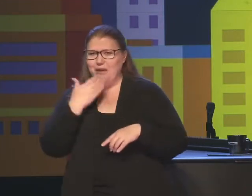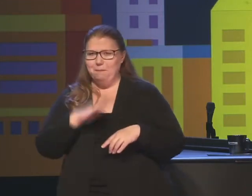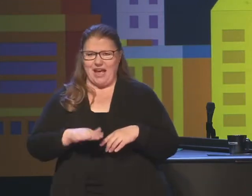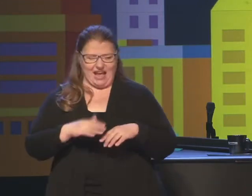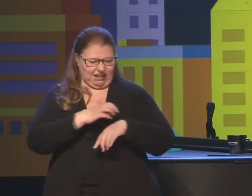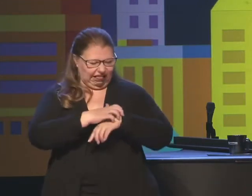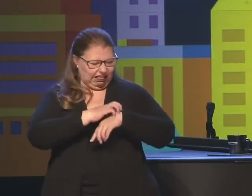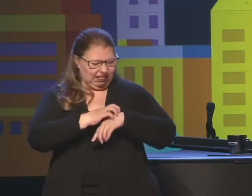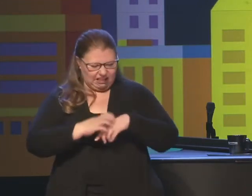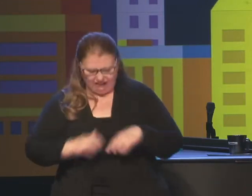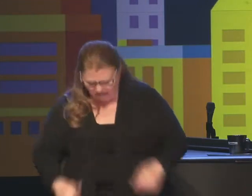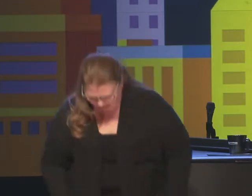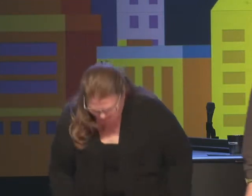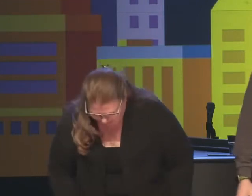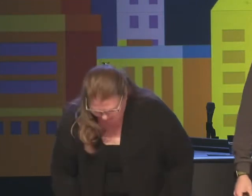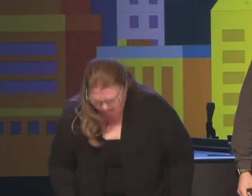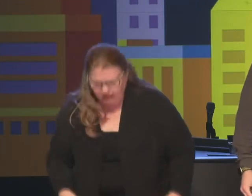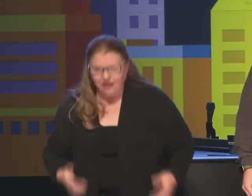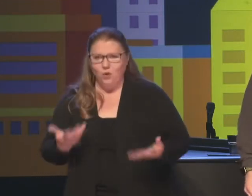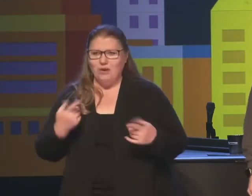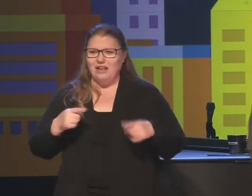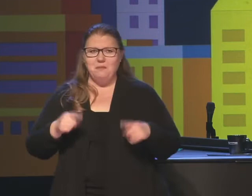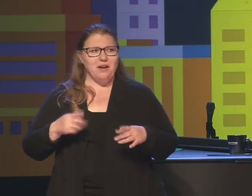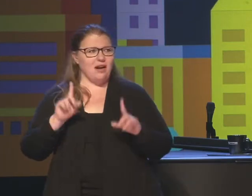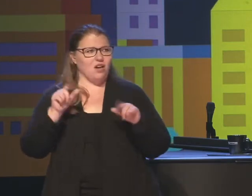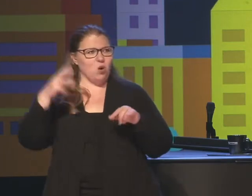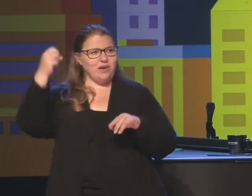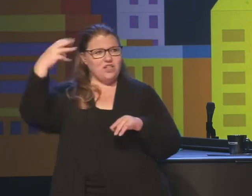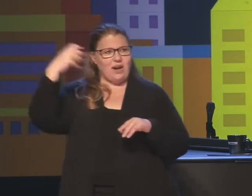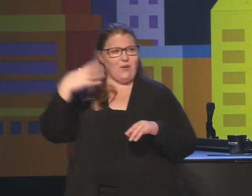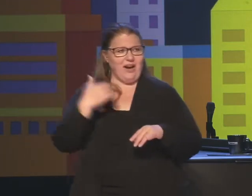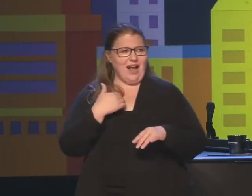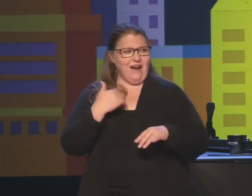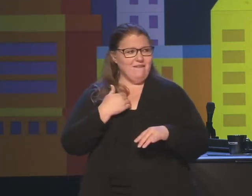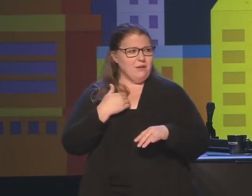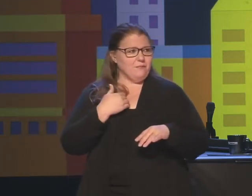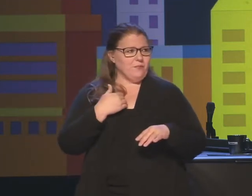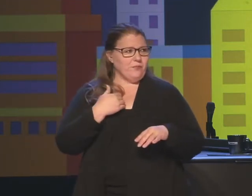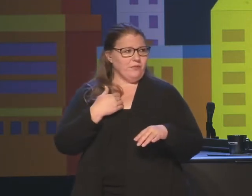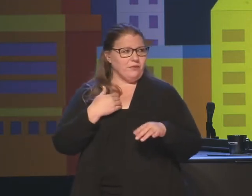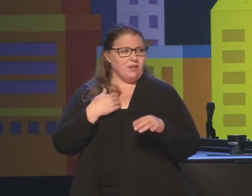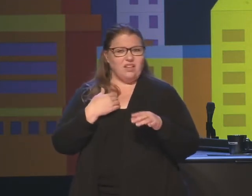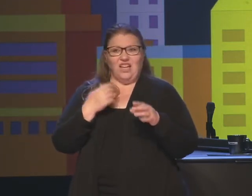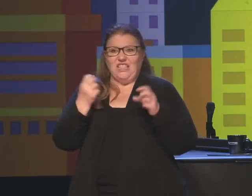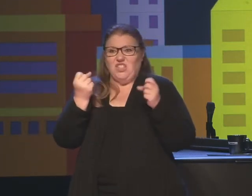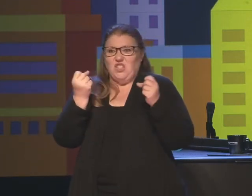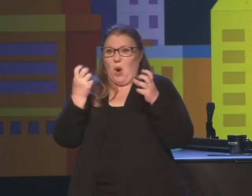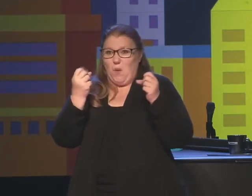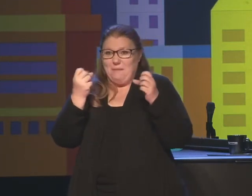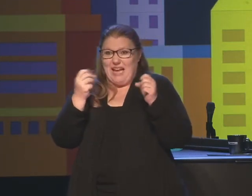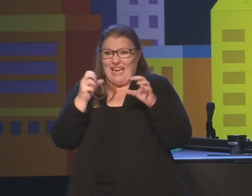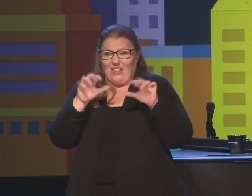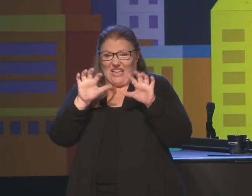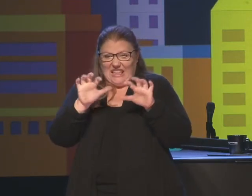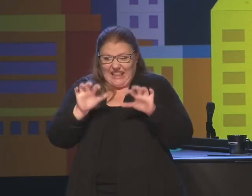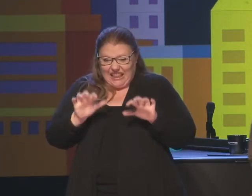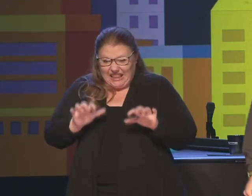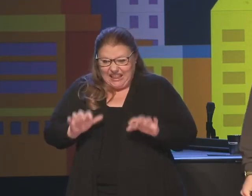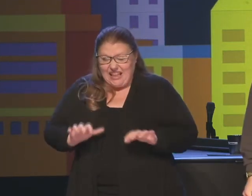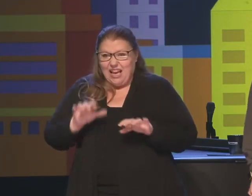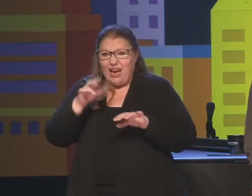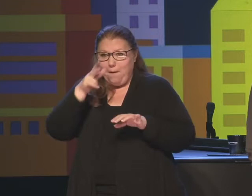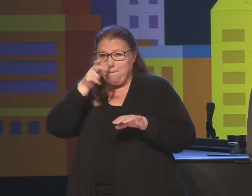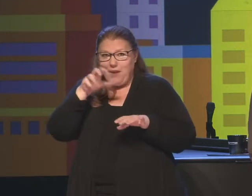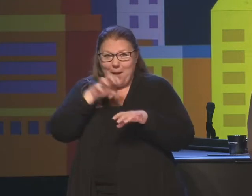my legs. Like, what is going on? And I go and I take a shower and I have like a million little like bug bites on my leg from where